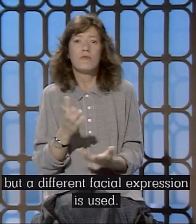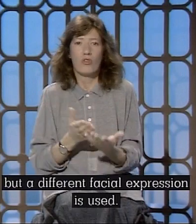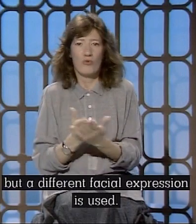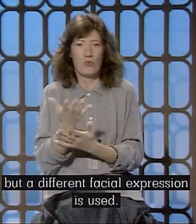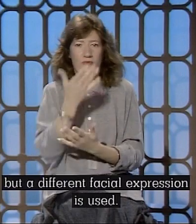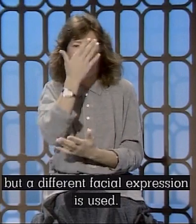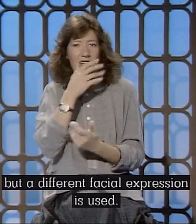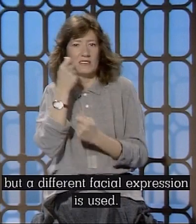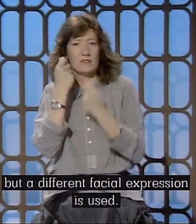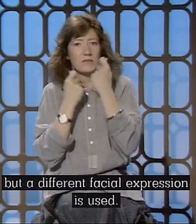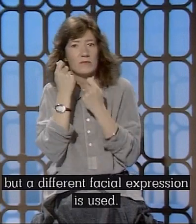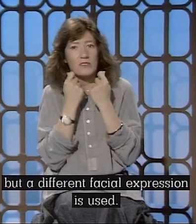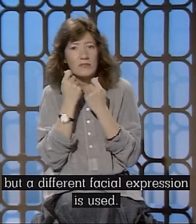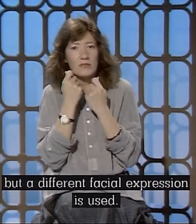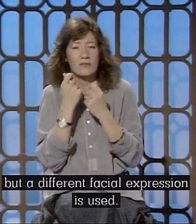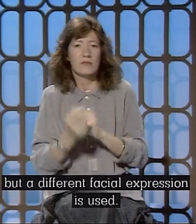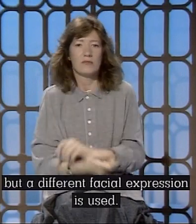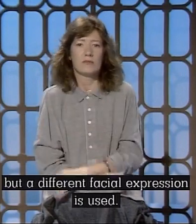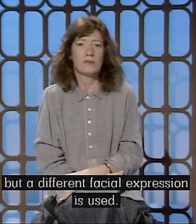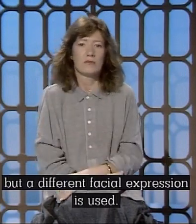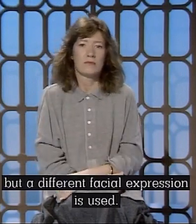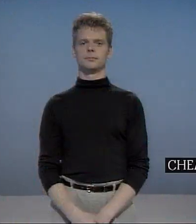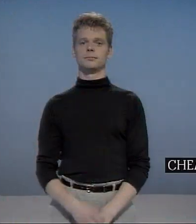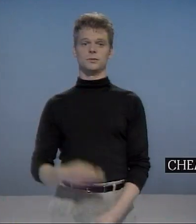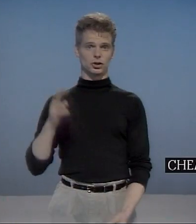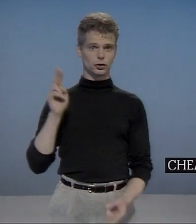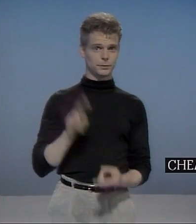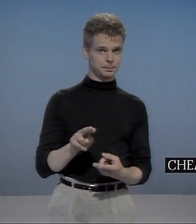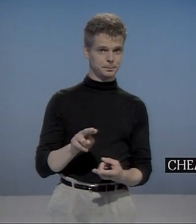different facial expression. cheap.